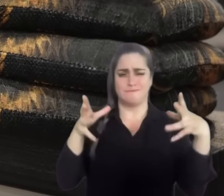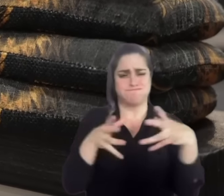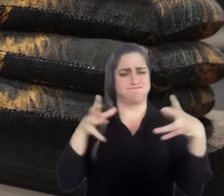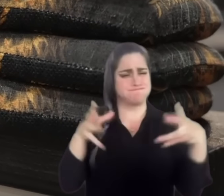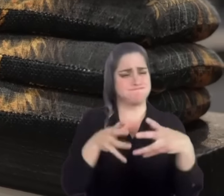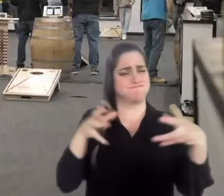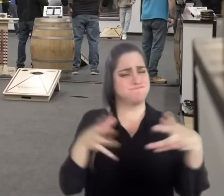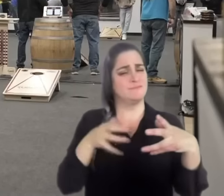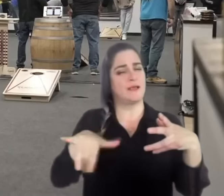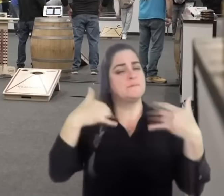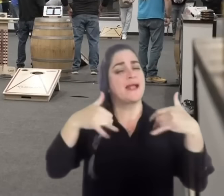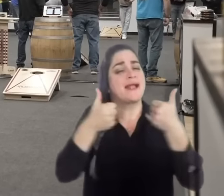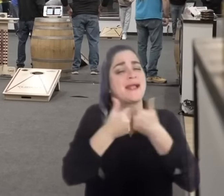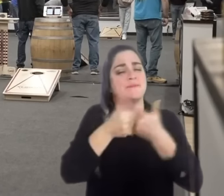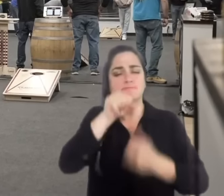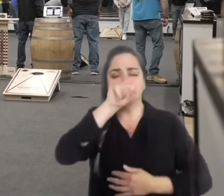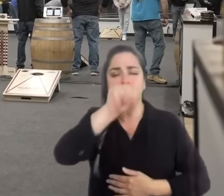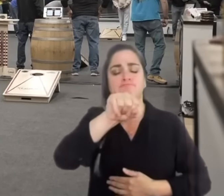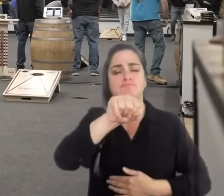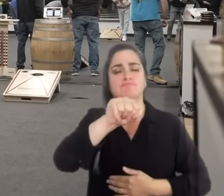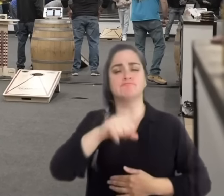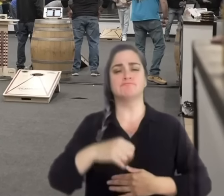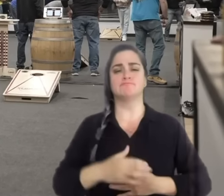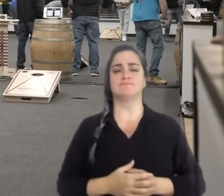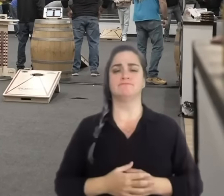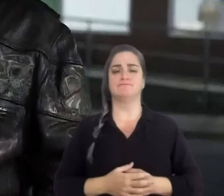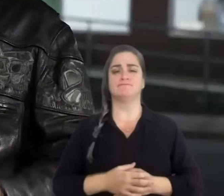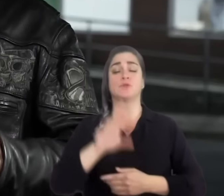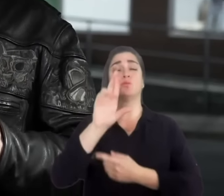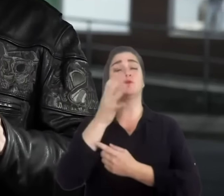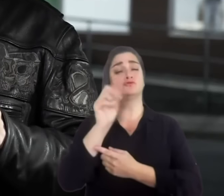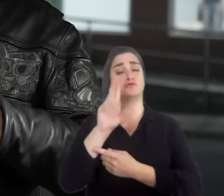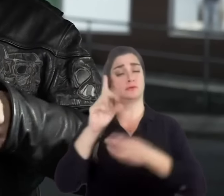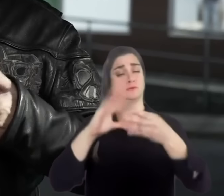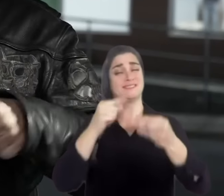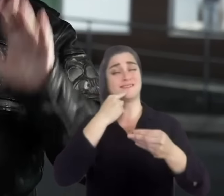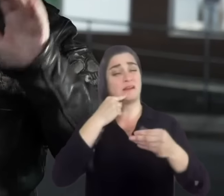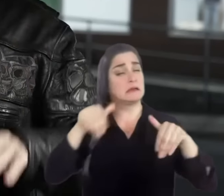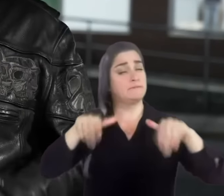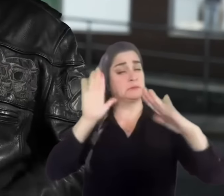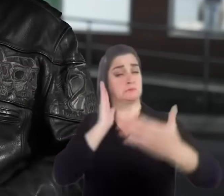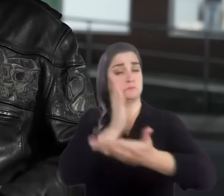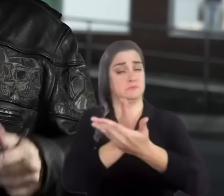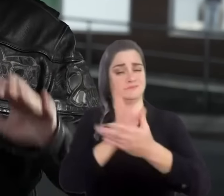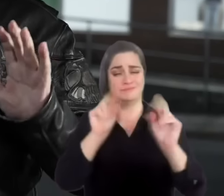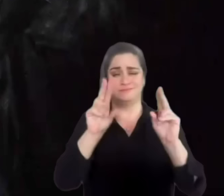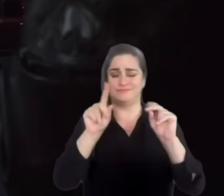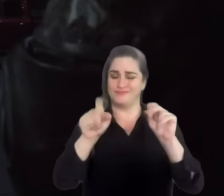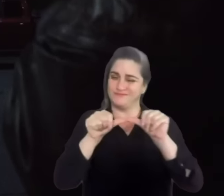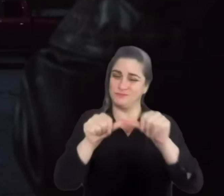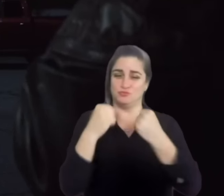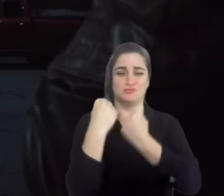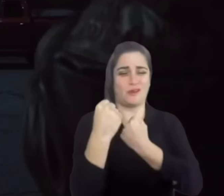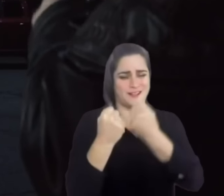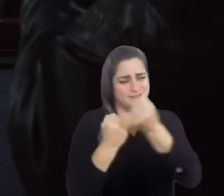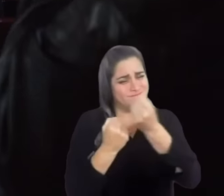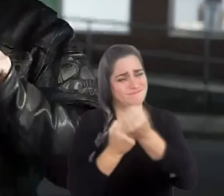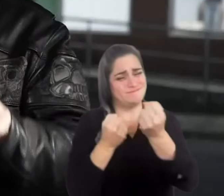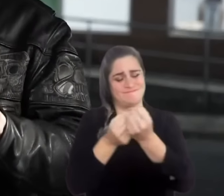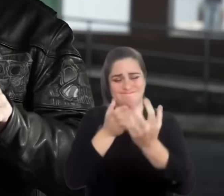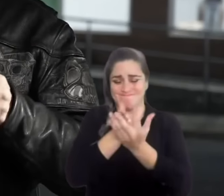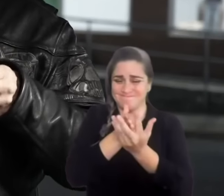to have a place to get together and enjoy the game they all love. MEGAN cannot give up or let this stop us. We need to stay strong